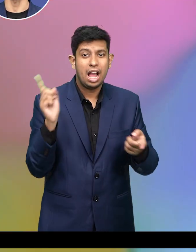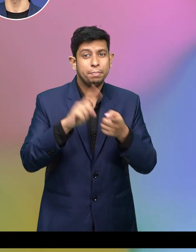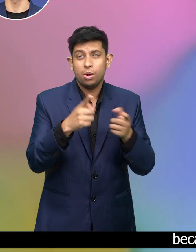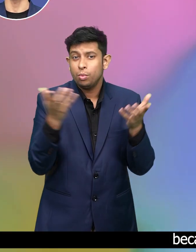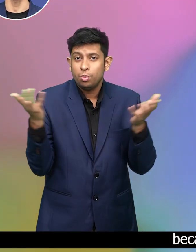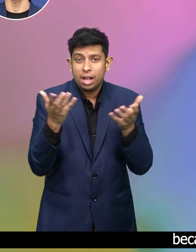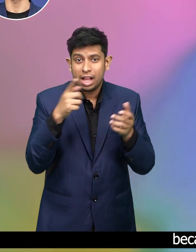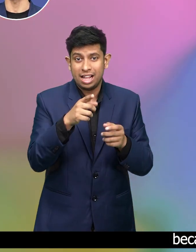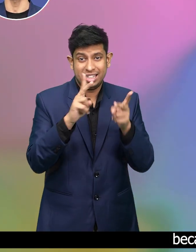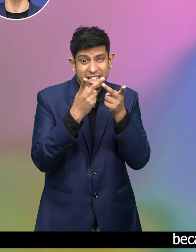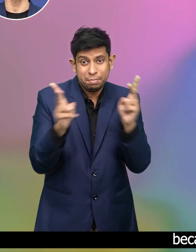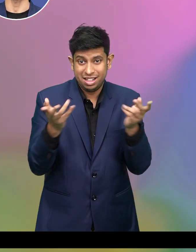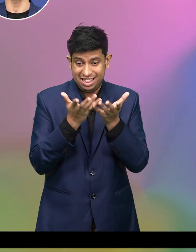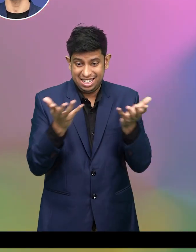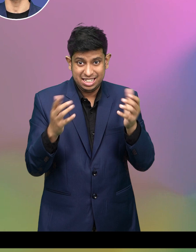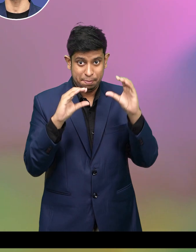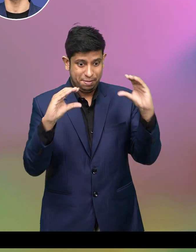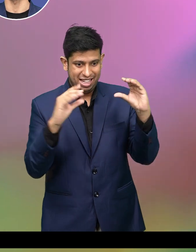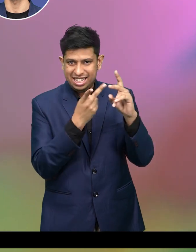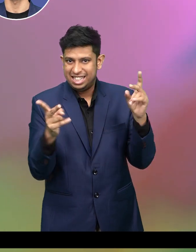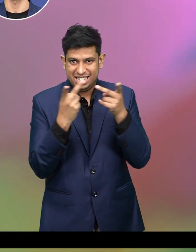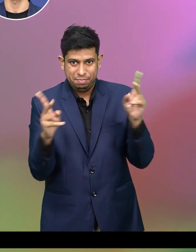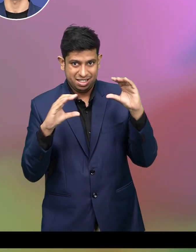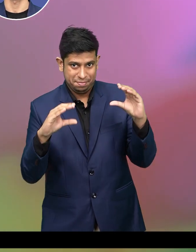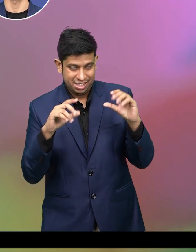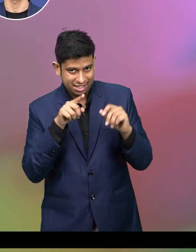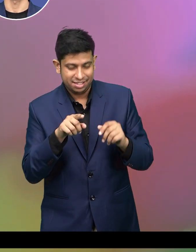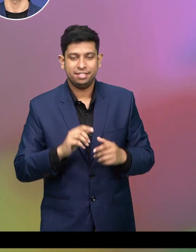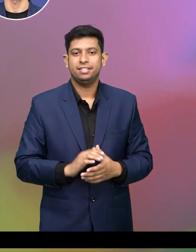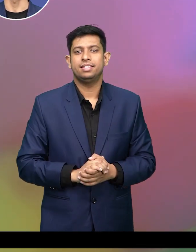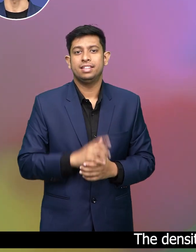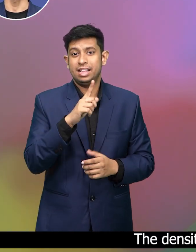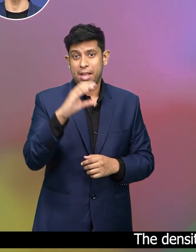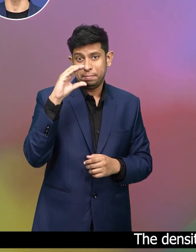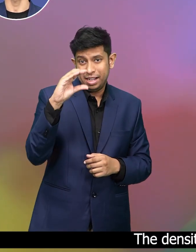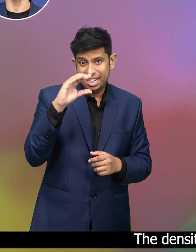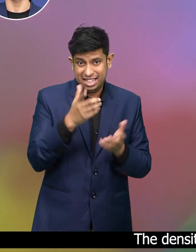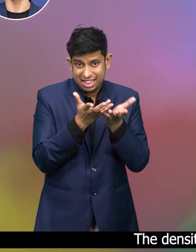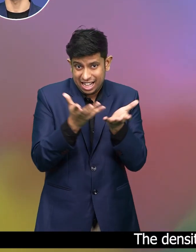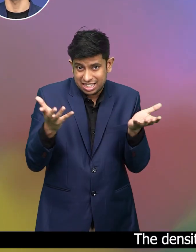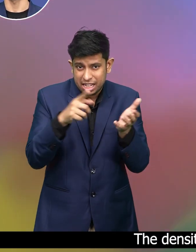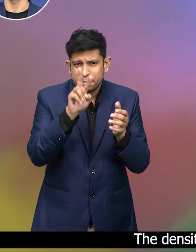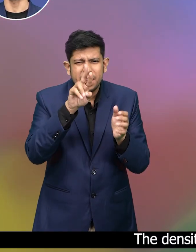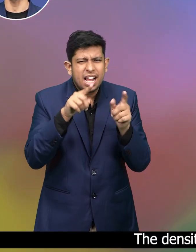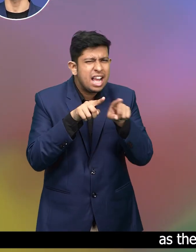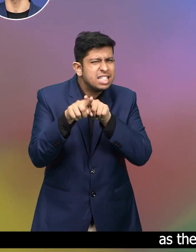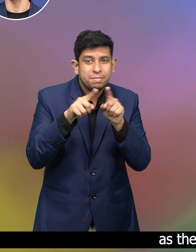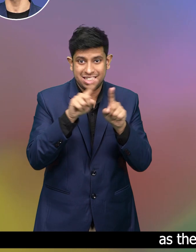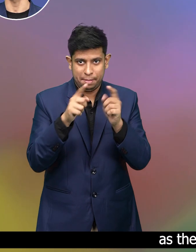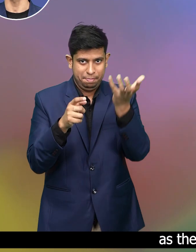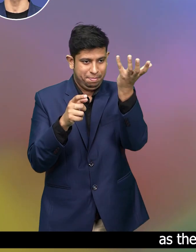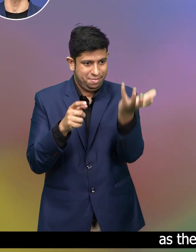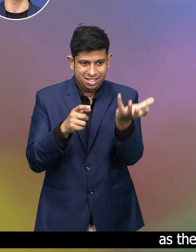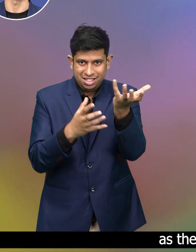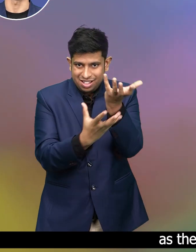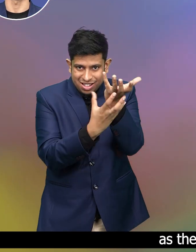This happens because of the differences in their densities. The density of a substance is defined as the mass